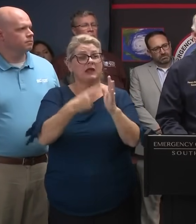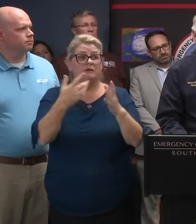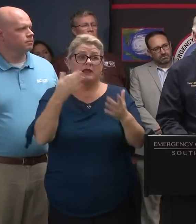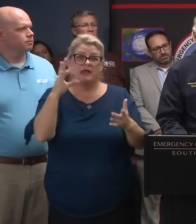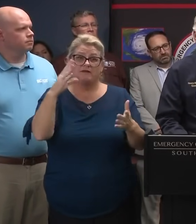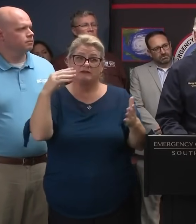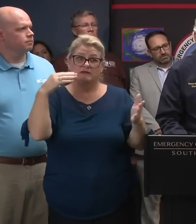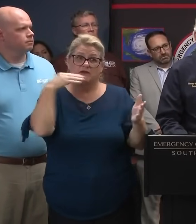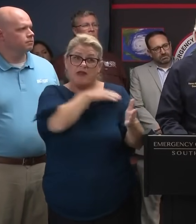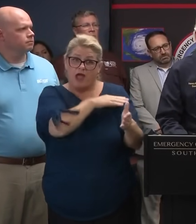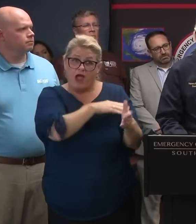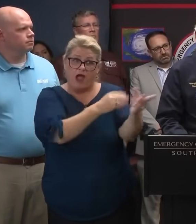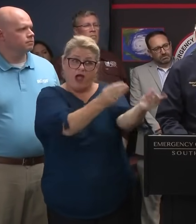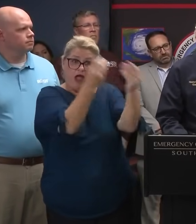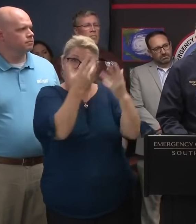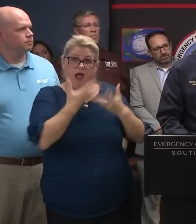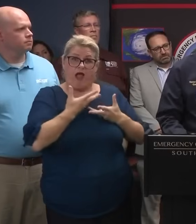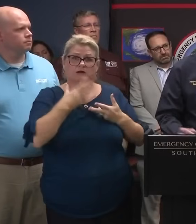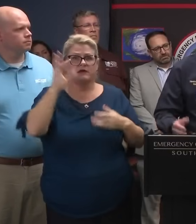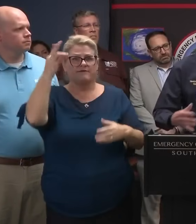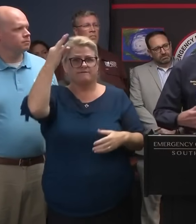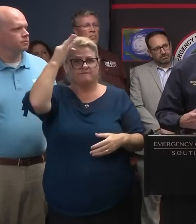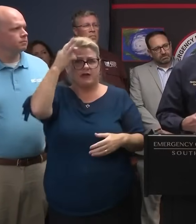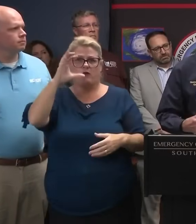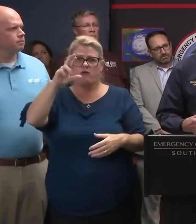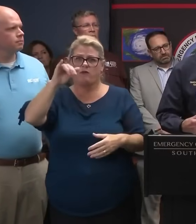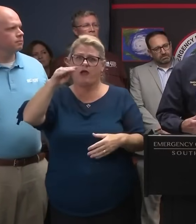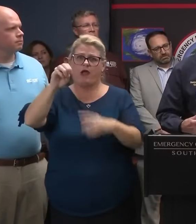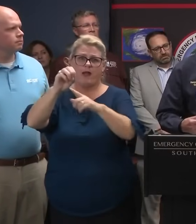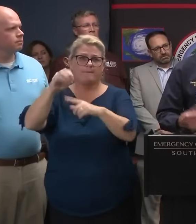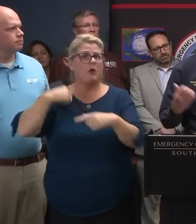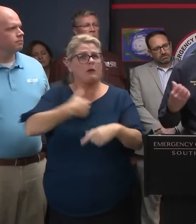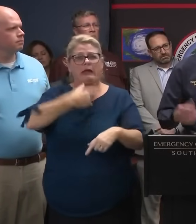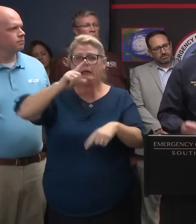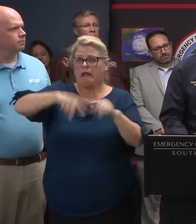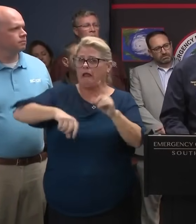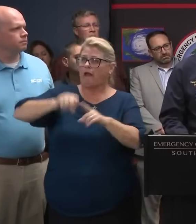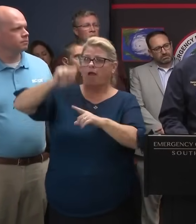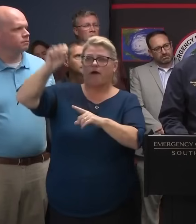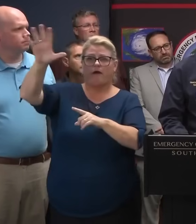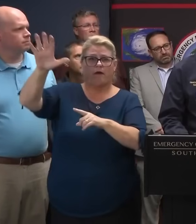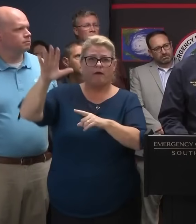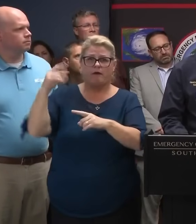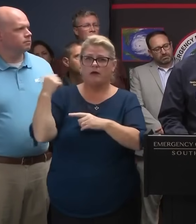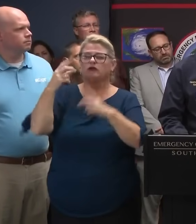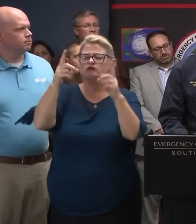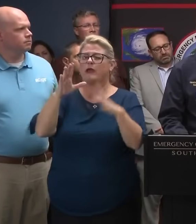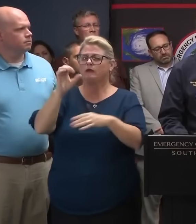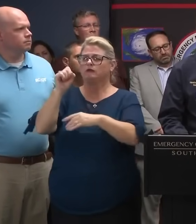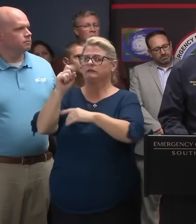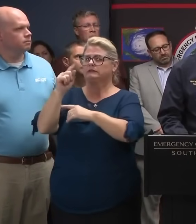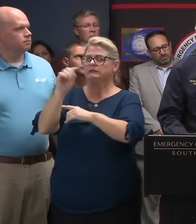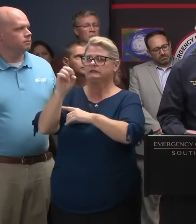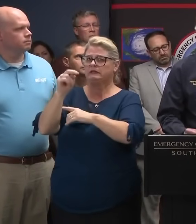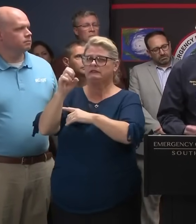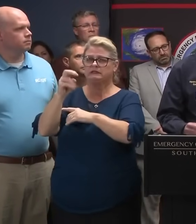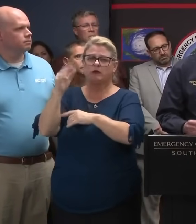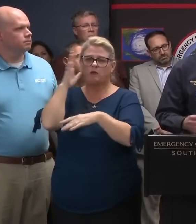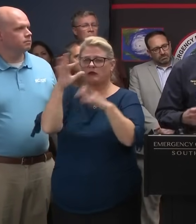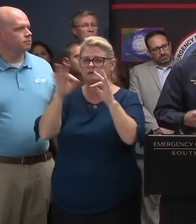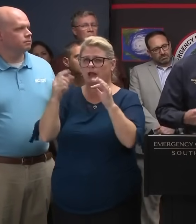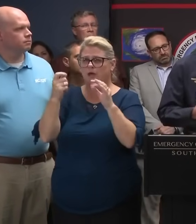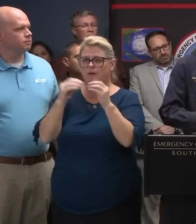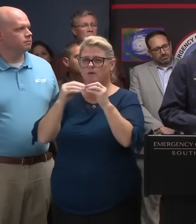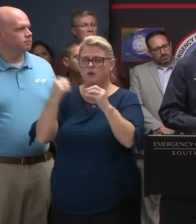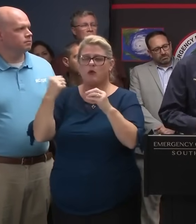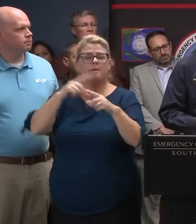that is a federal crime. So we cannot send in information. Director Stinson can explain this again in more